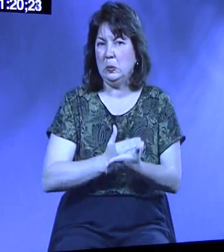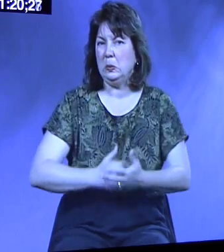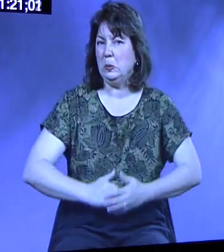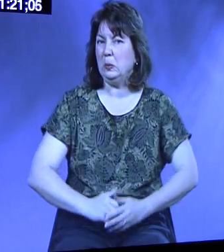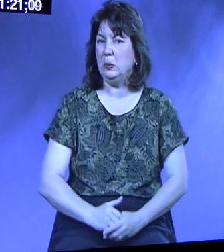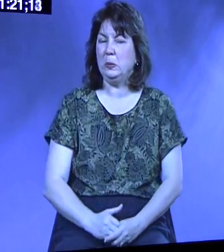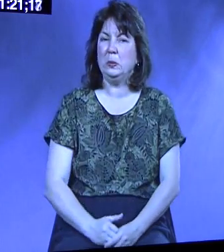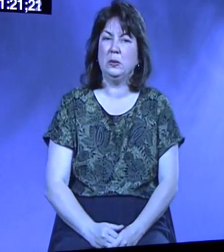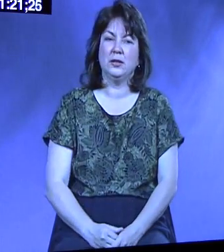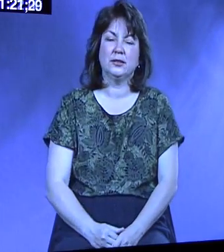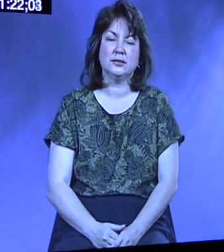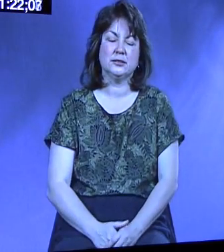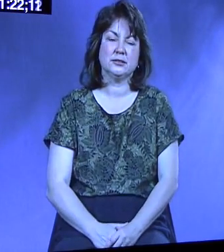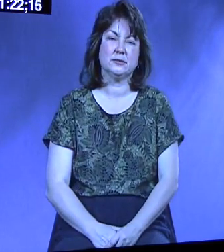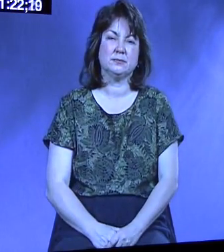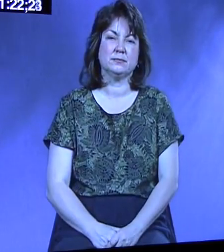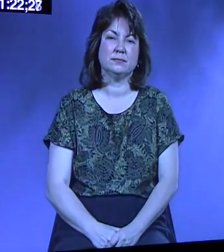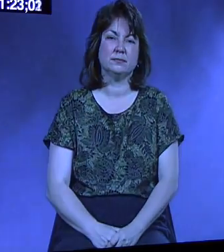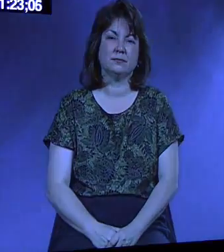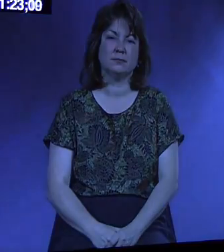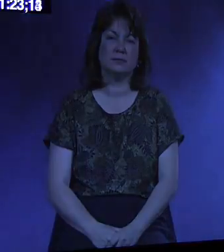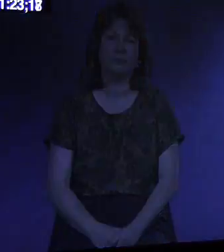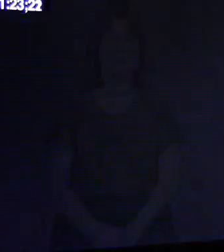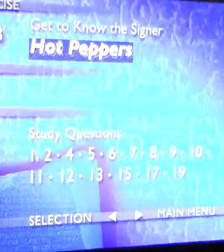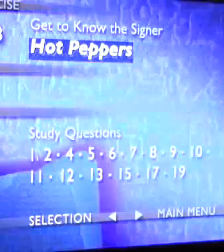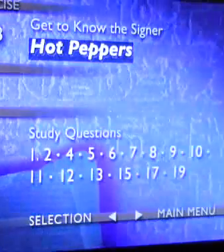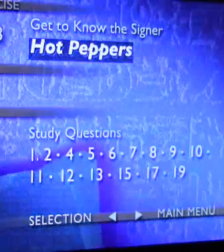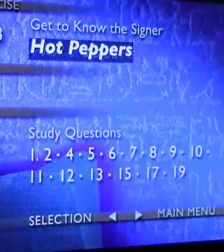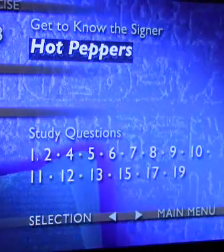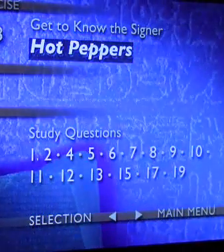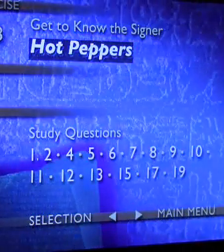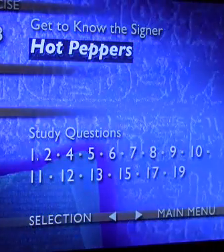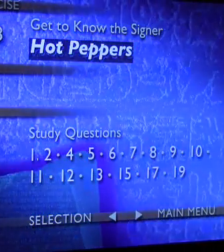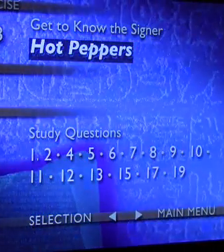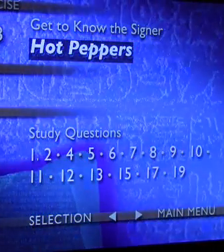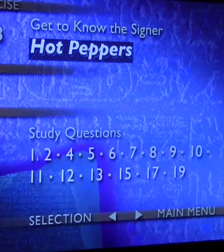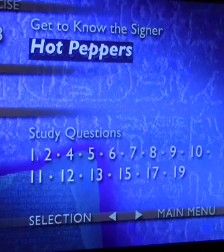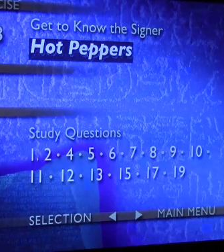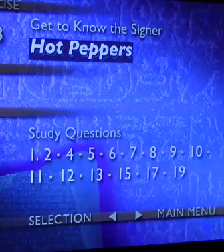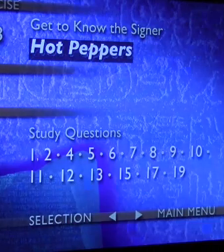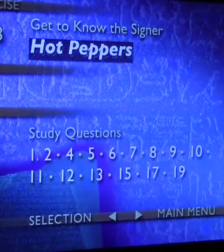my bare hands. I always use rubber gloves now to protect myself.